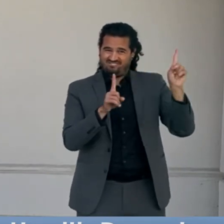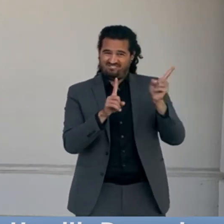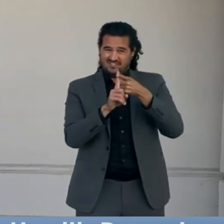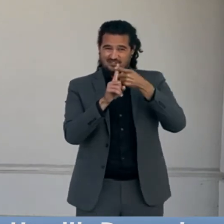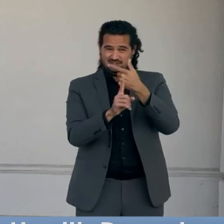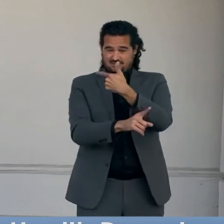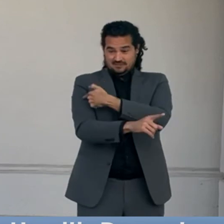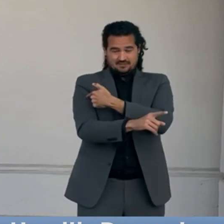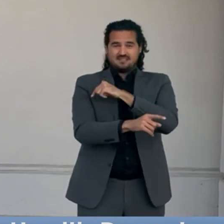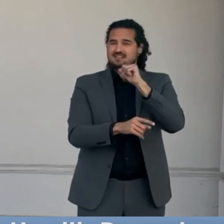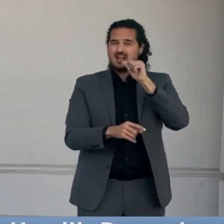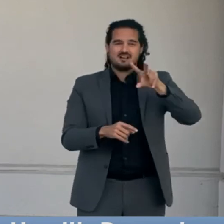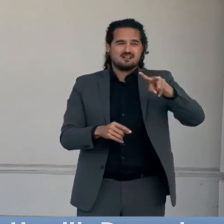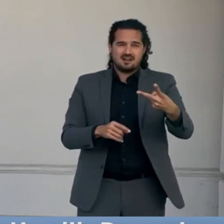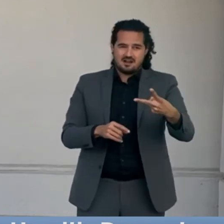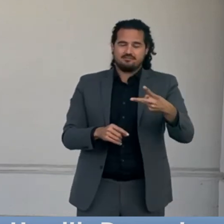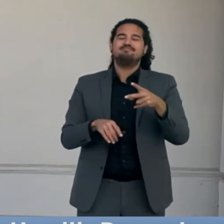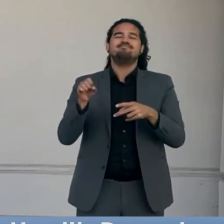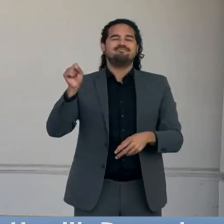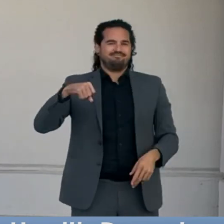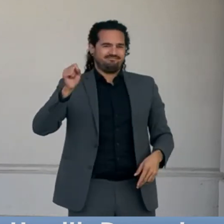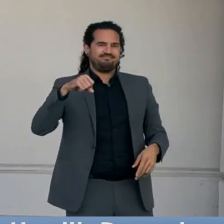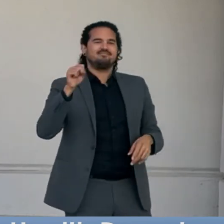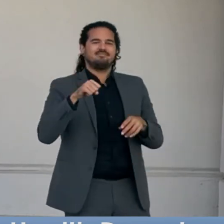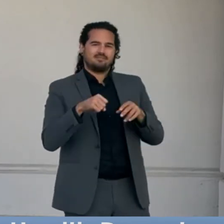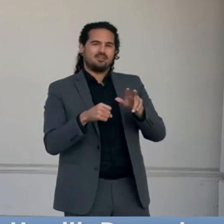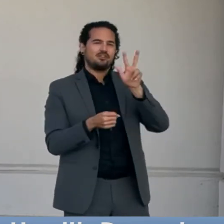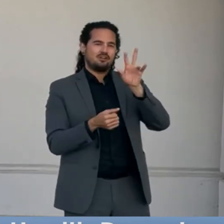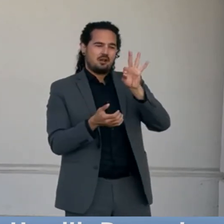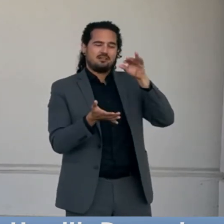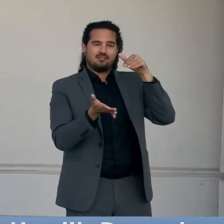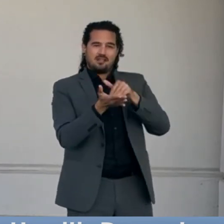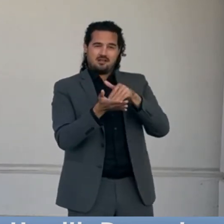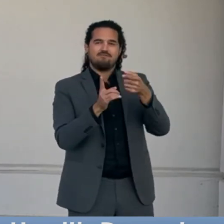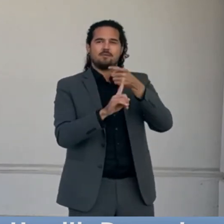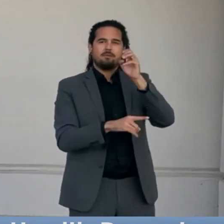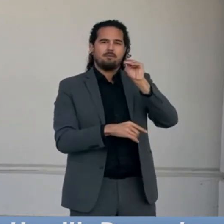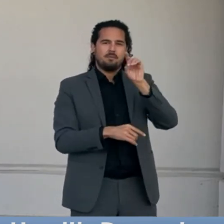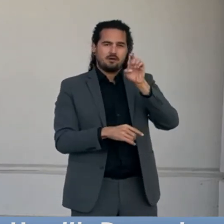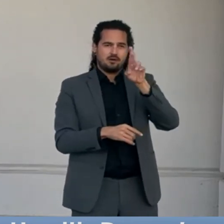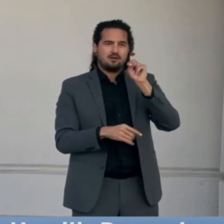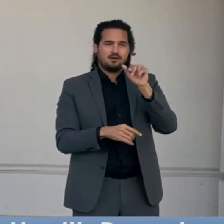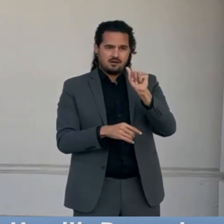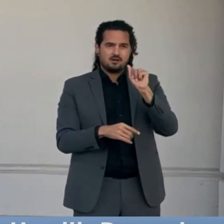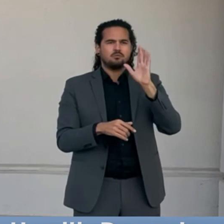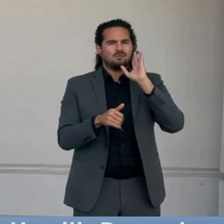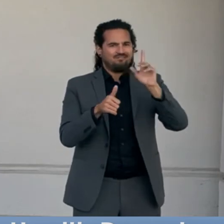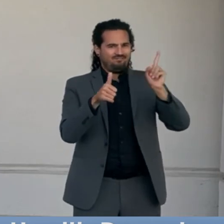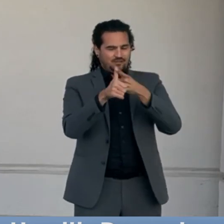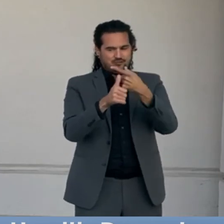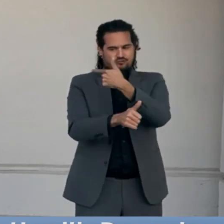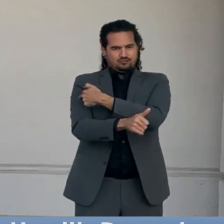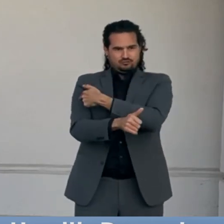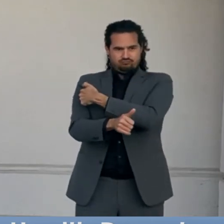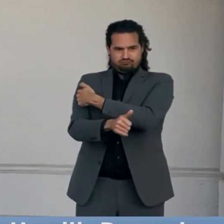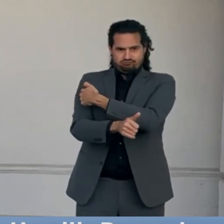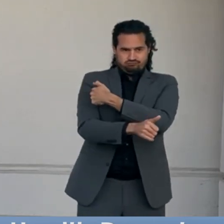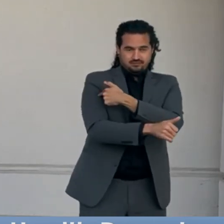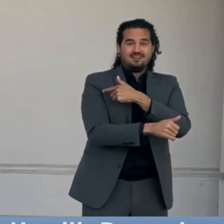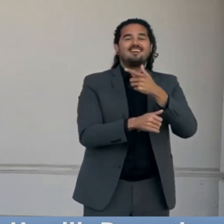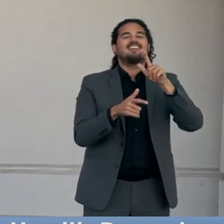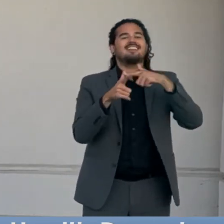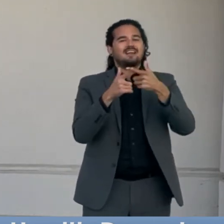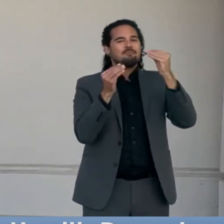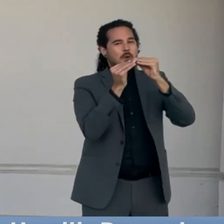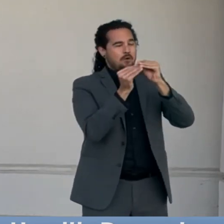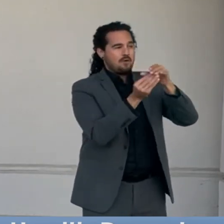39,000 doses from Moderna coming next week. Will they be used for first shots? And the answer is yes. So we're going to wait for the second shot, which will be 3 to